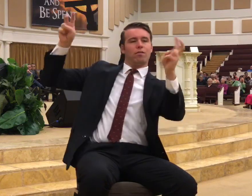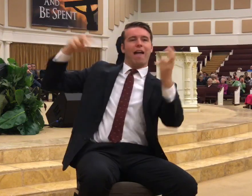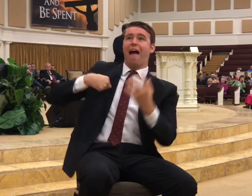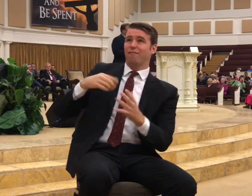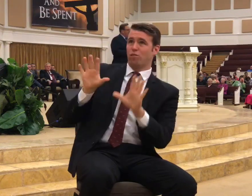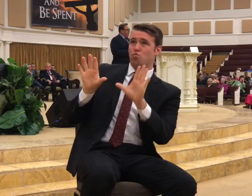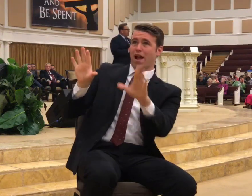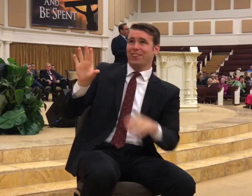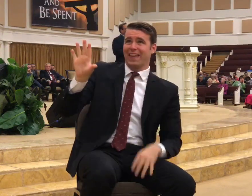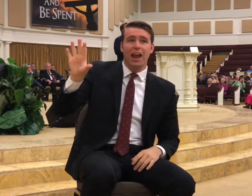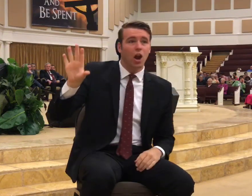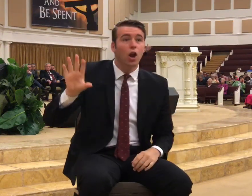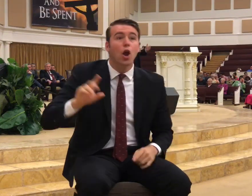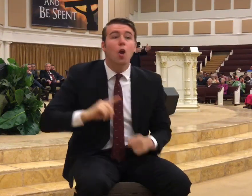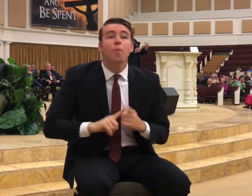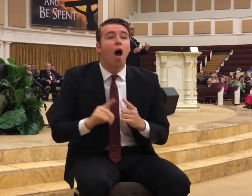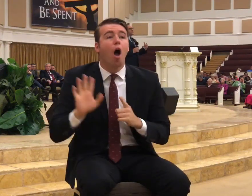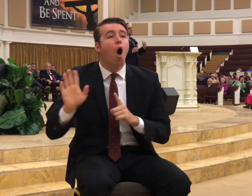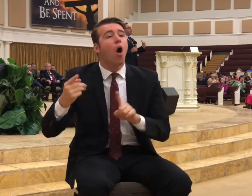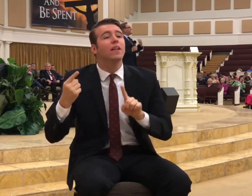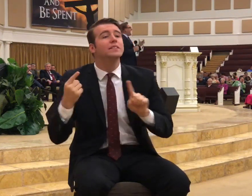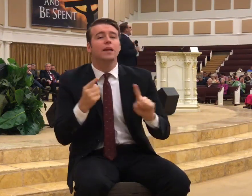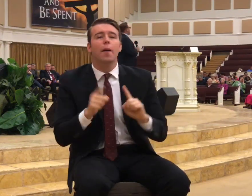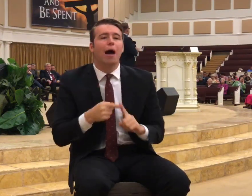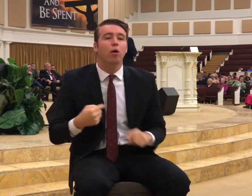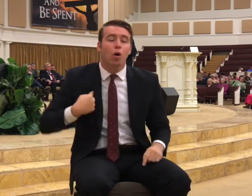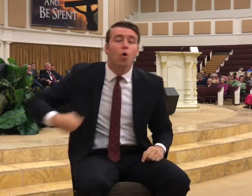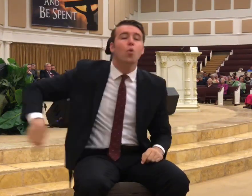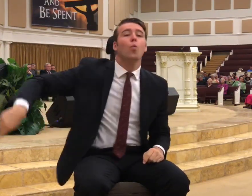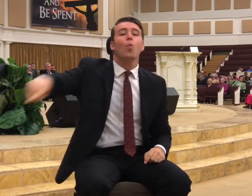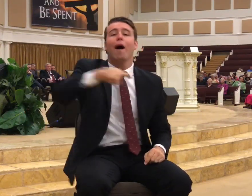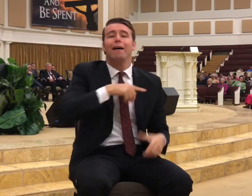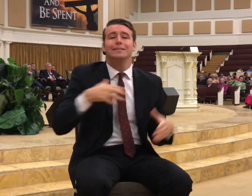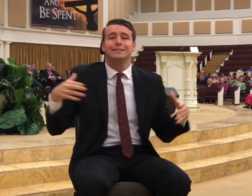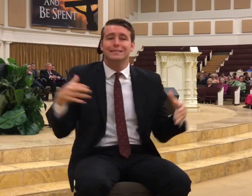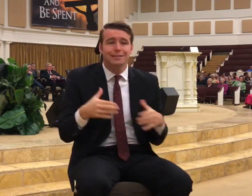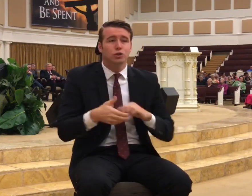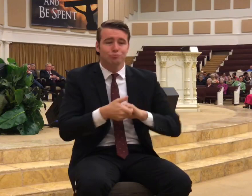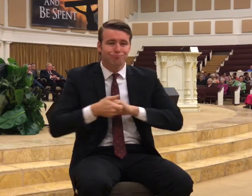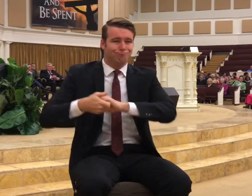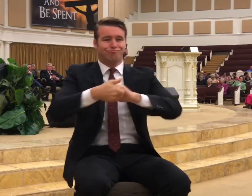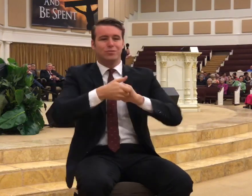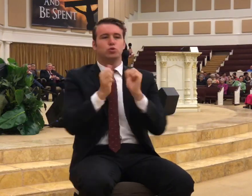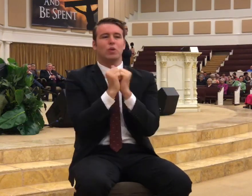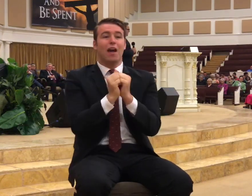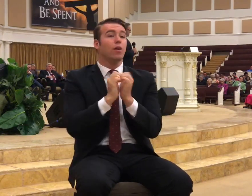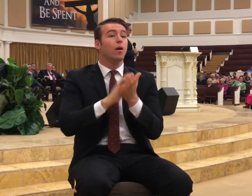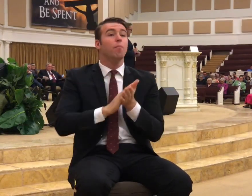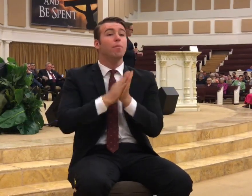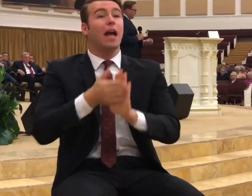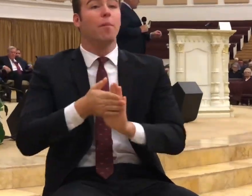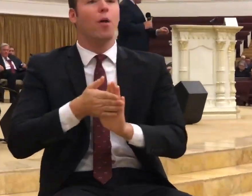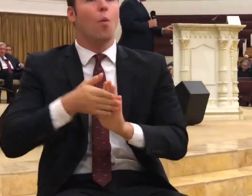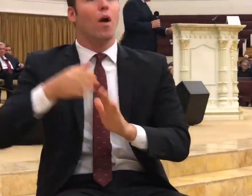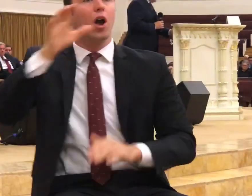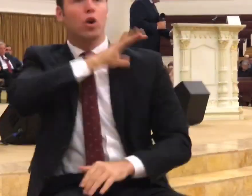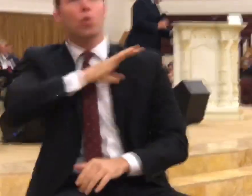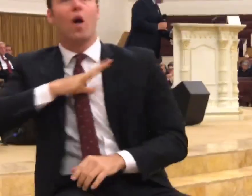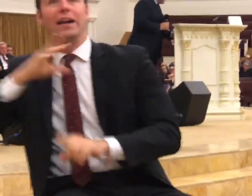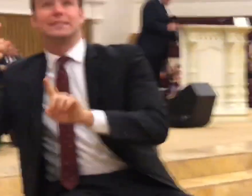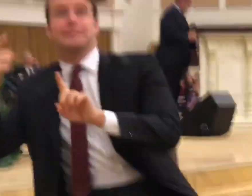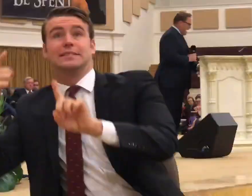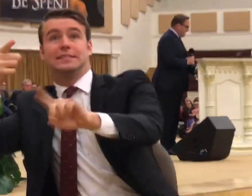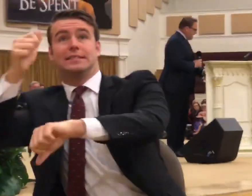initiatives. But all of this is about us, you and I together, becoming what Christ intends for us to